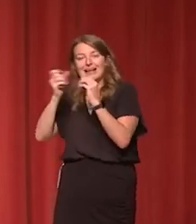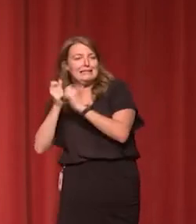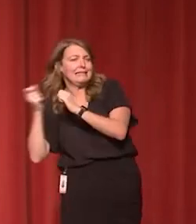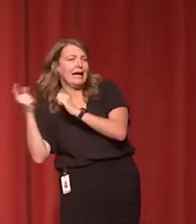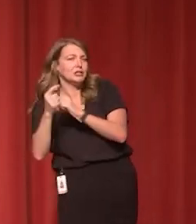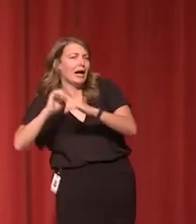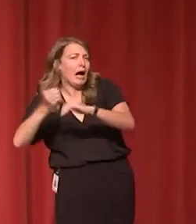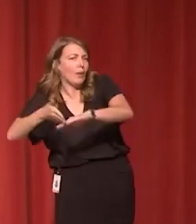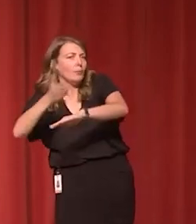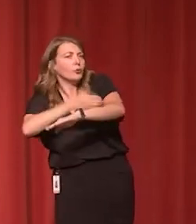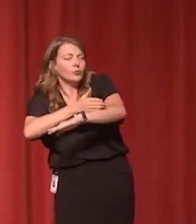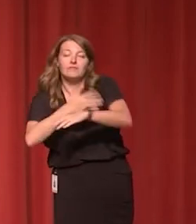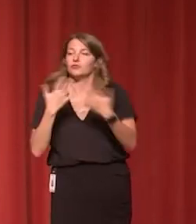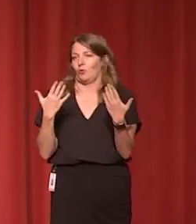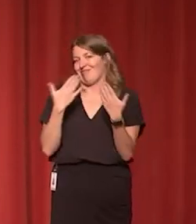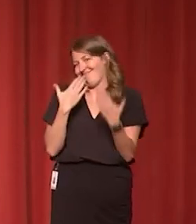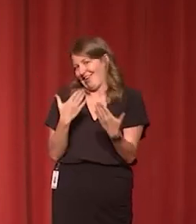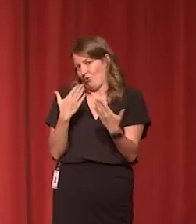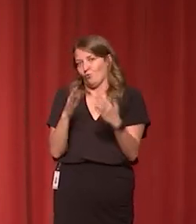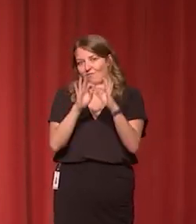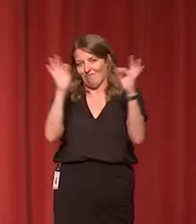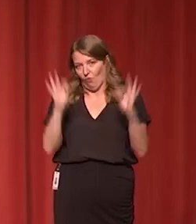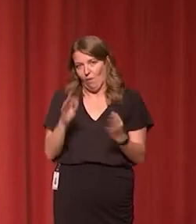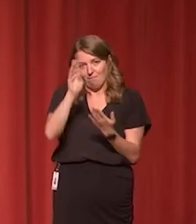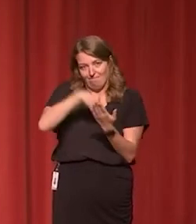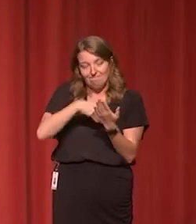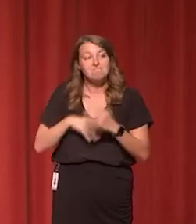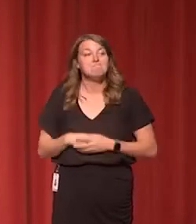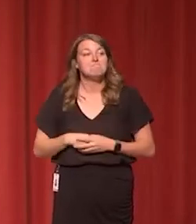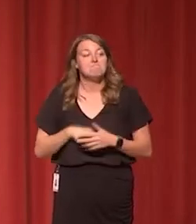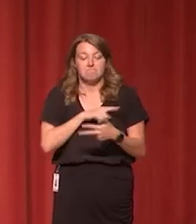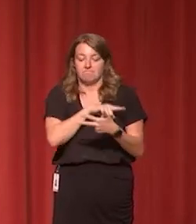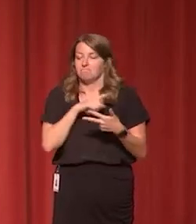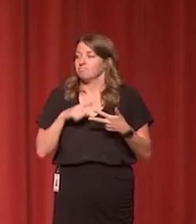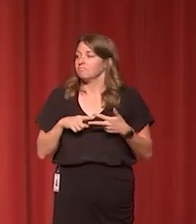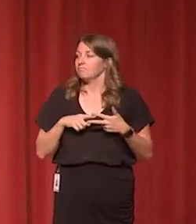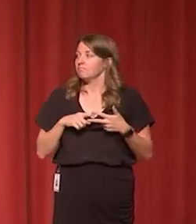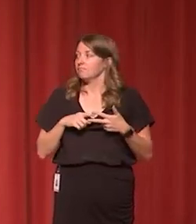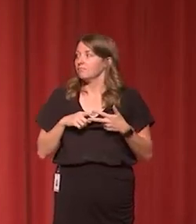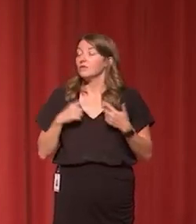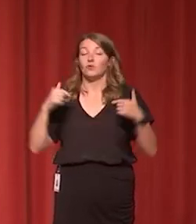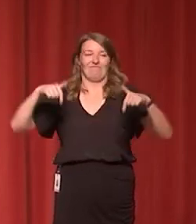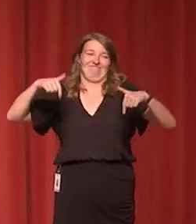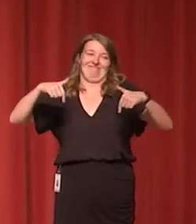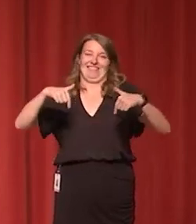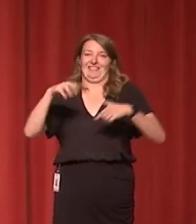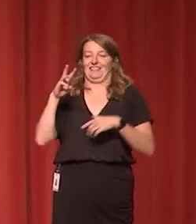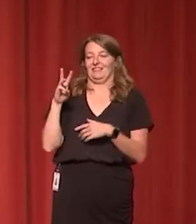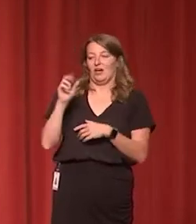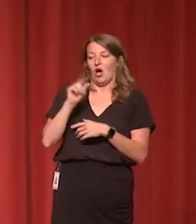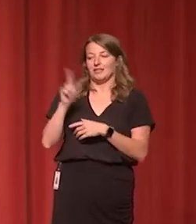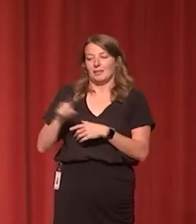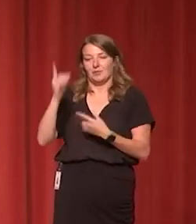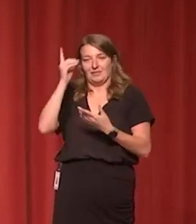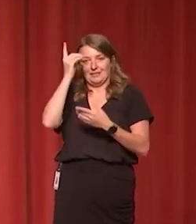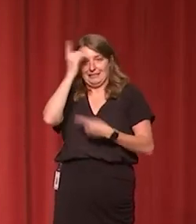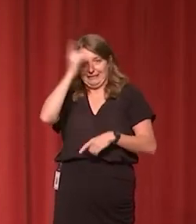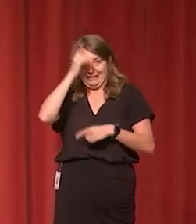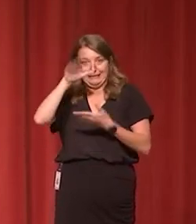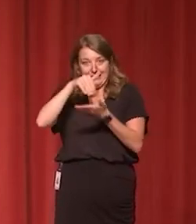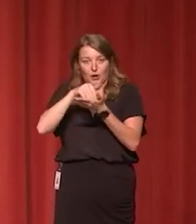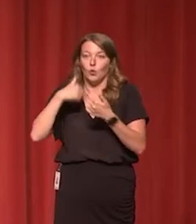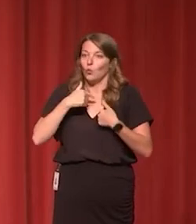as well. So thank you in advance for your feedback. We are the Alzheimer's Disease Research Center. We conduct research, and